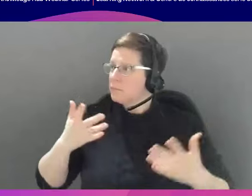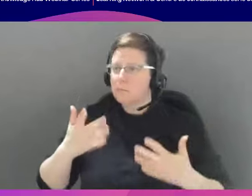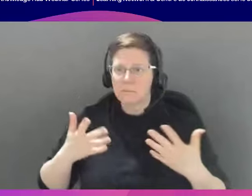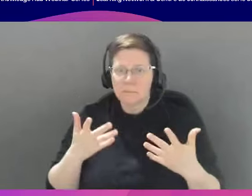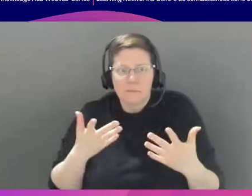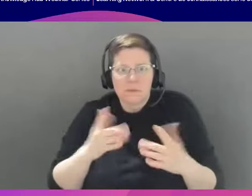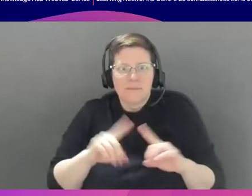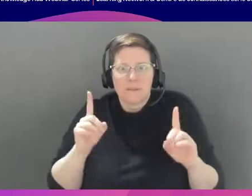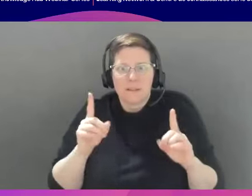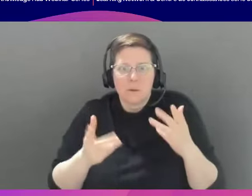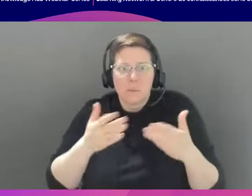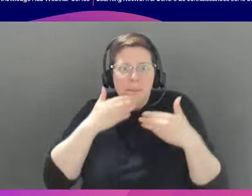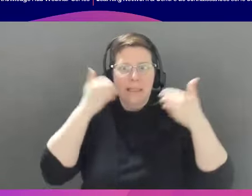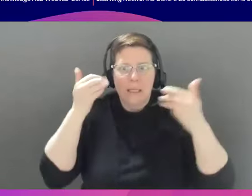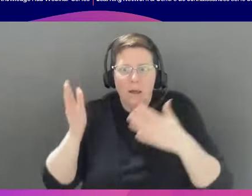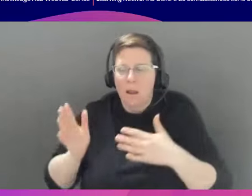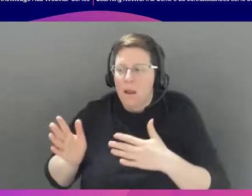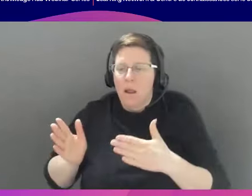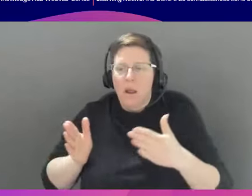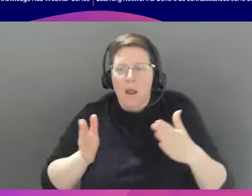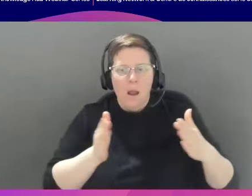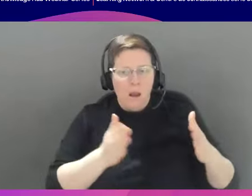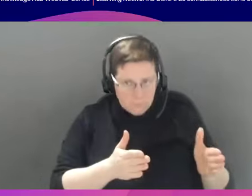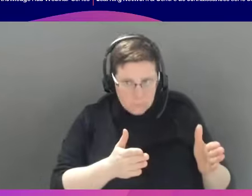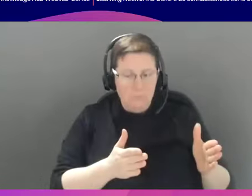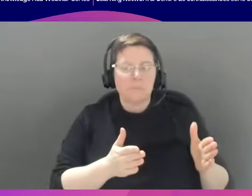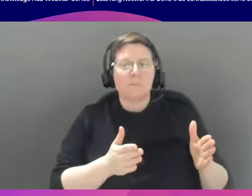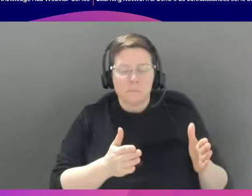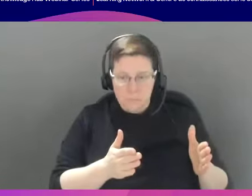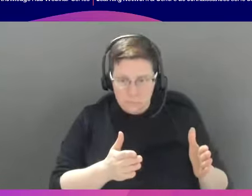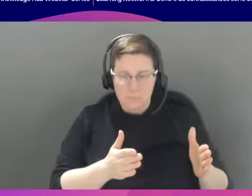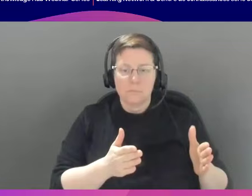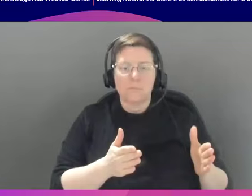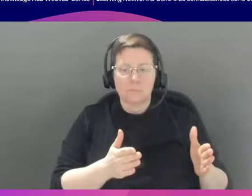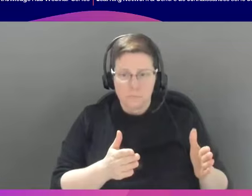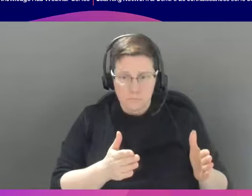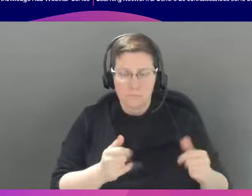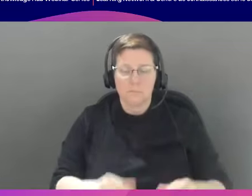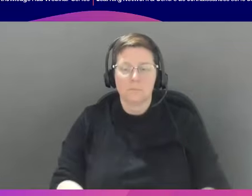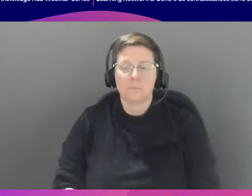maybe even something better that might pull them out and away from the incel community.